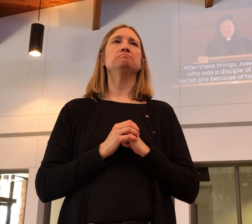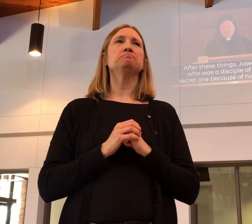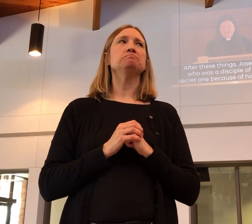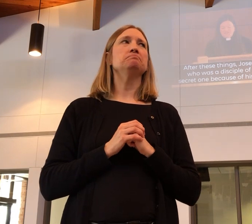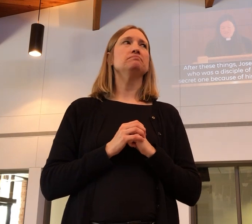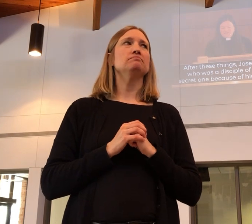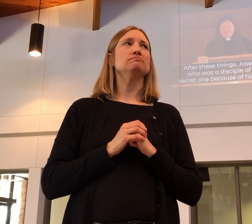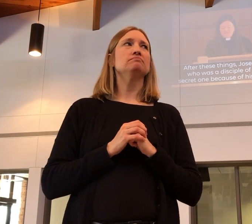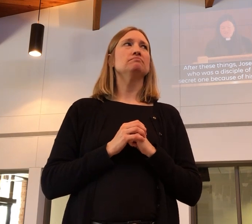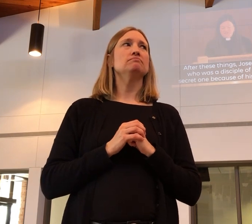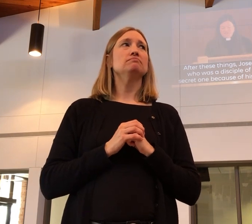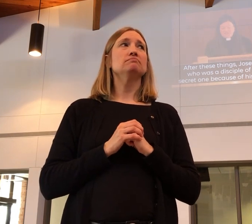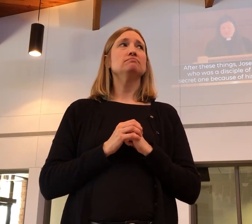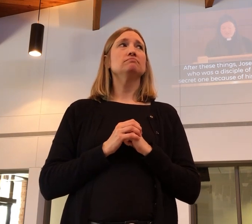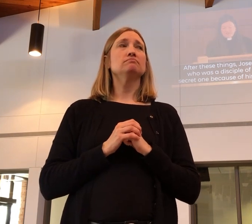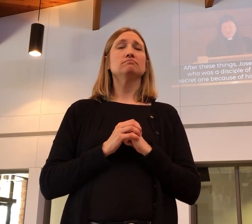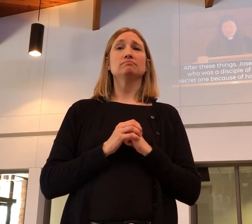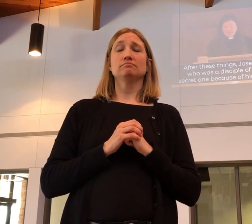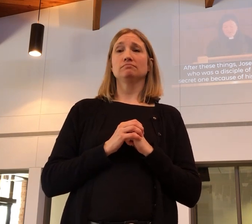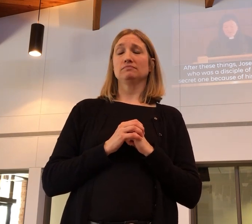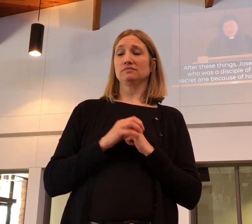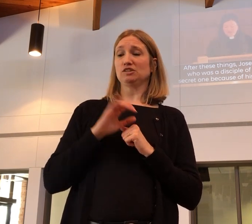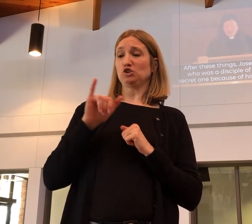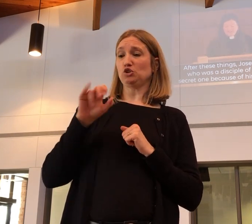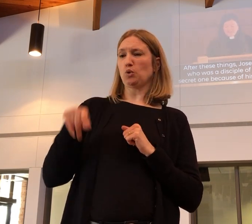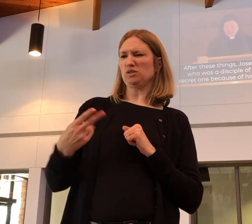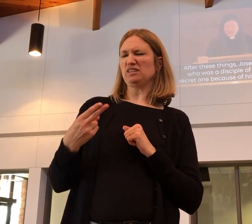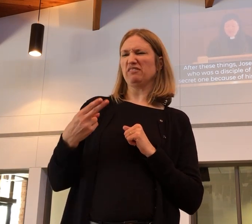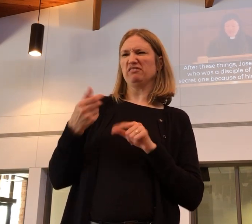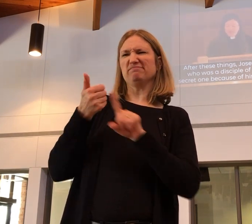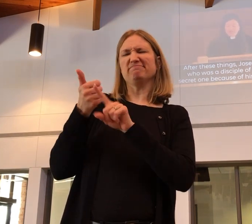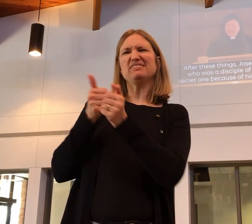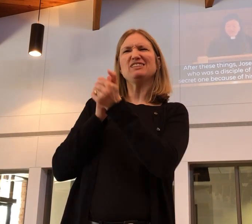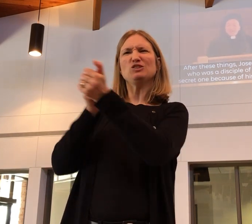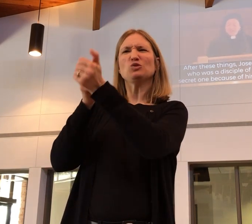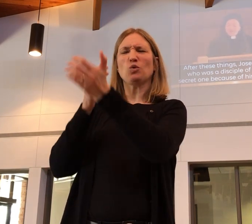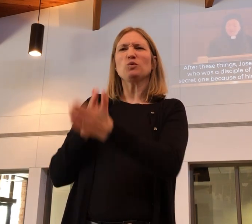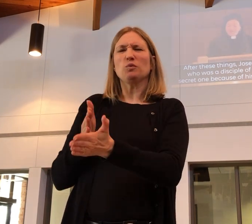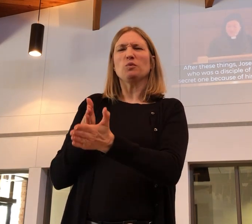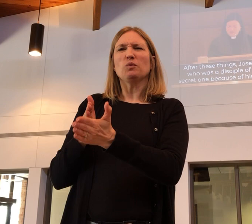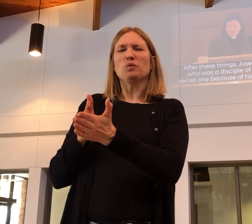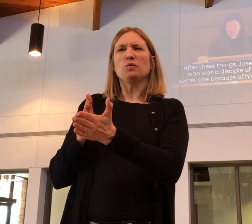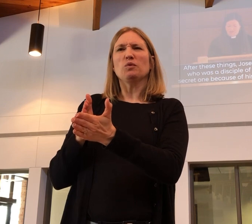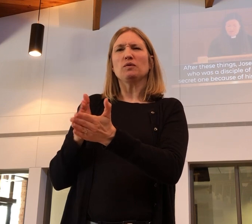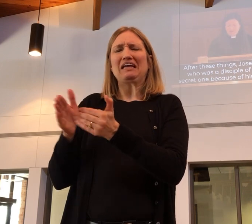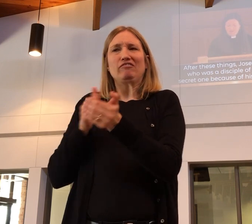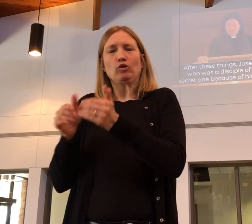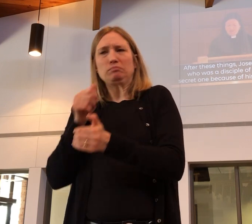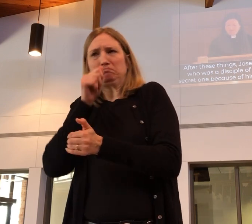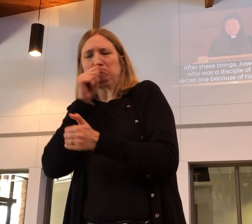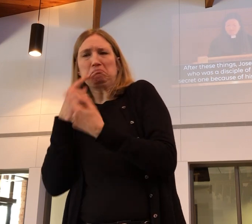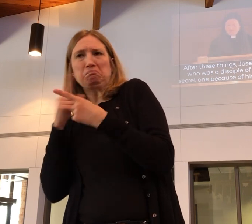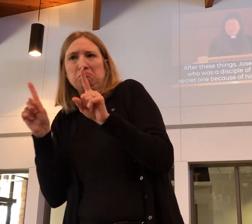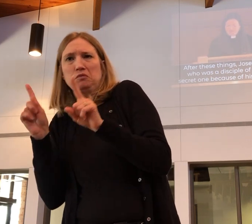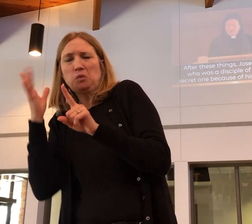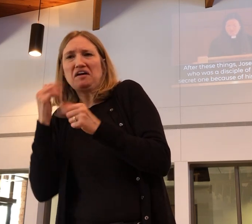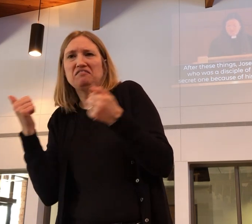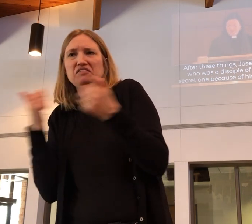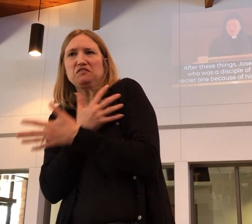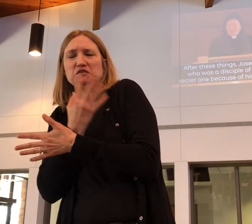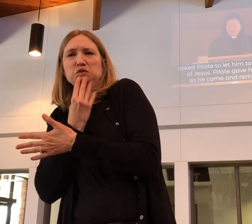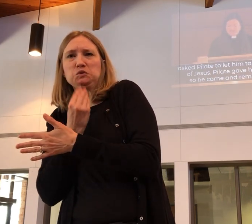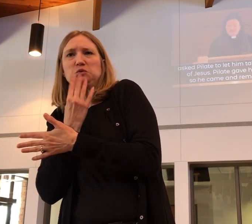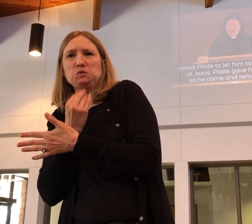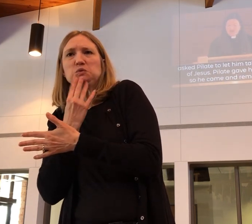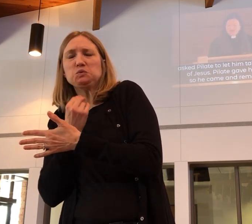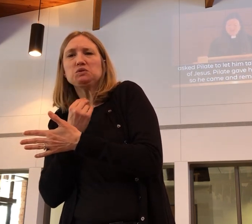After these things, Joseph of Arimathea, who was a disciple of Jesus, though a secret one, because of his fear of the